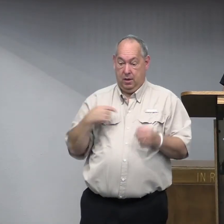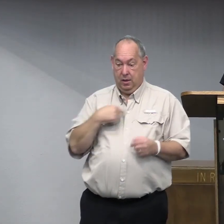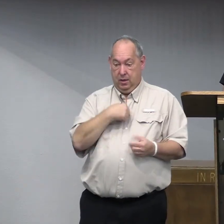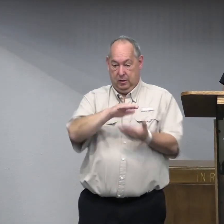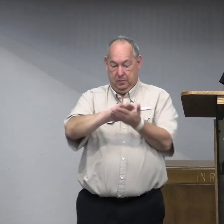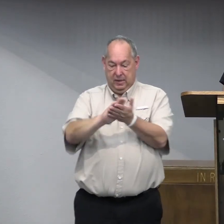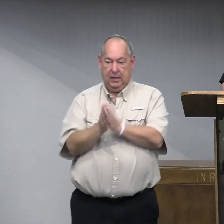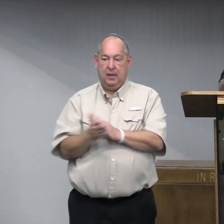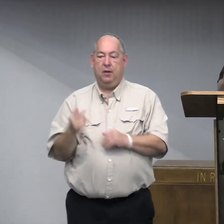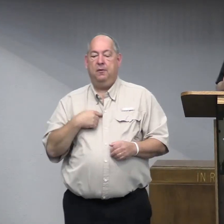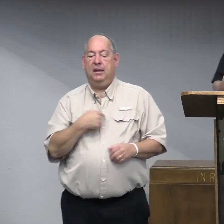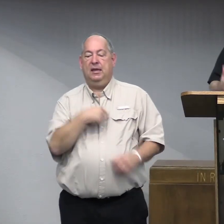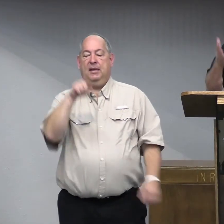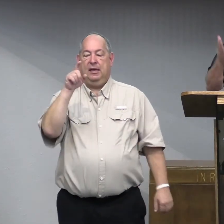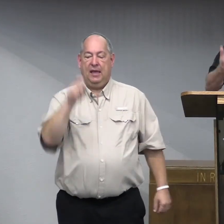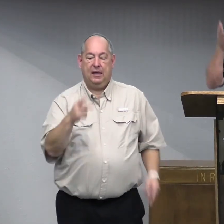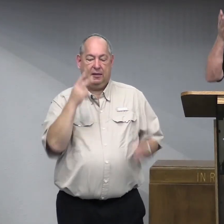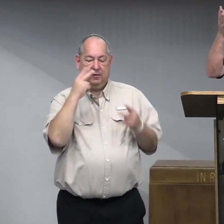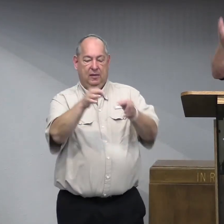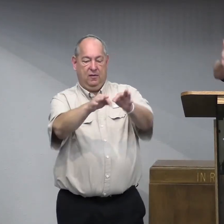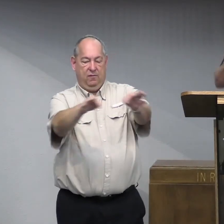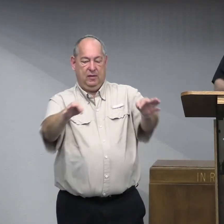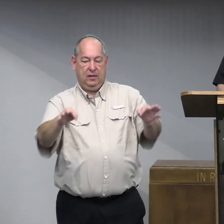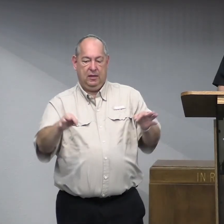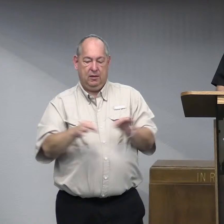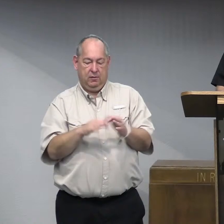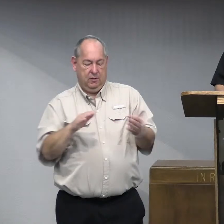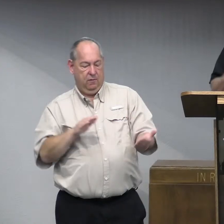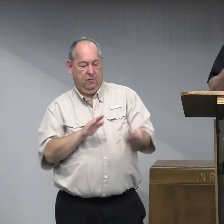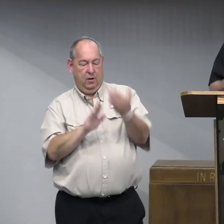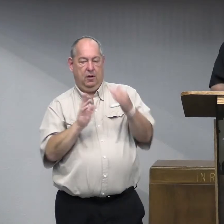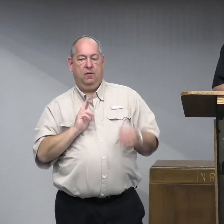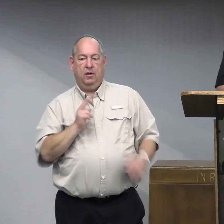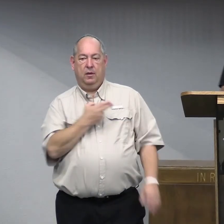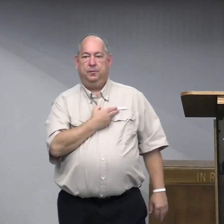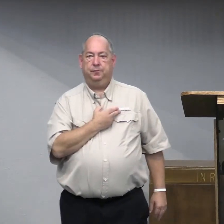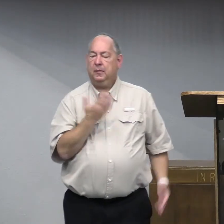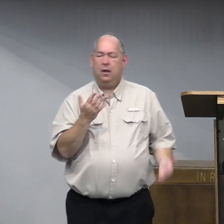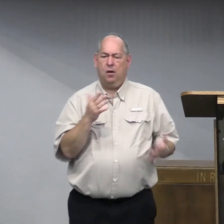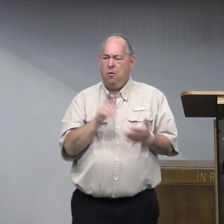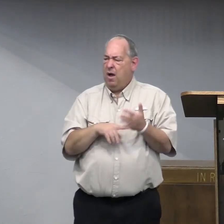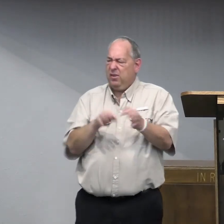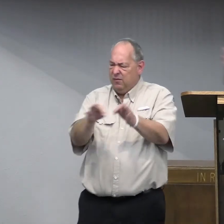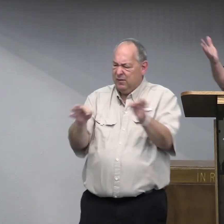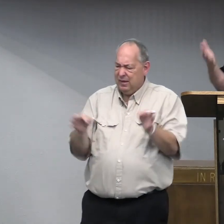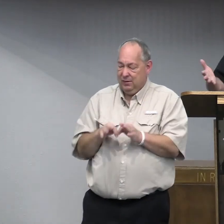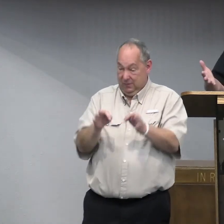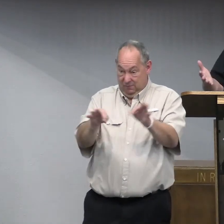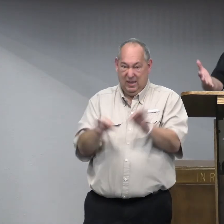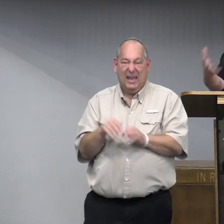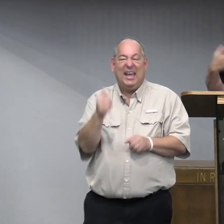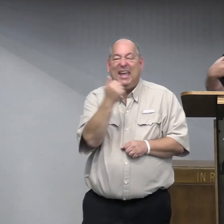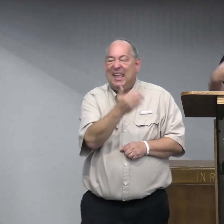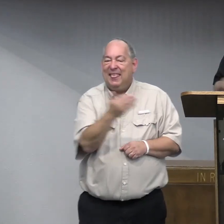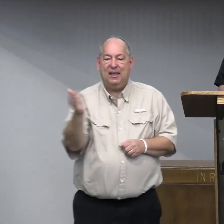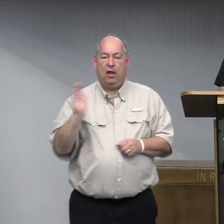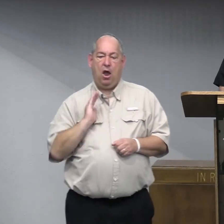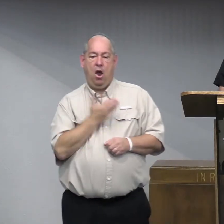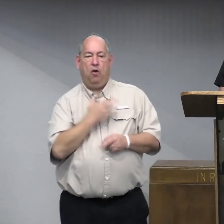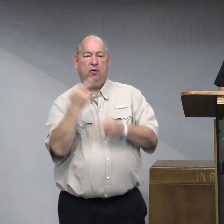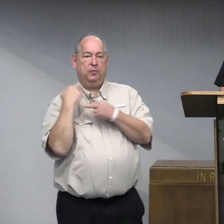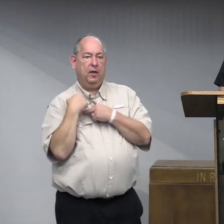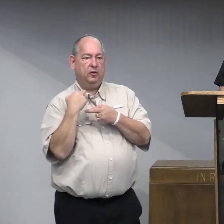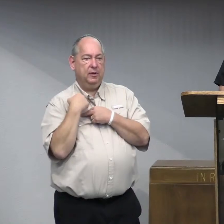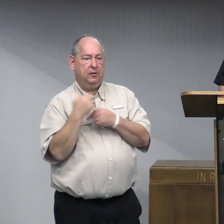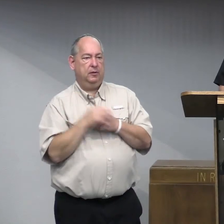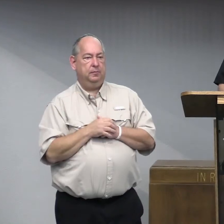to be, we have to see the field that is right in front of us. And you're saying, well, what is the field? The field is anything that is our